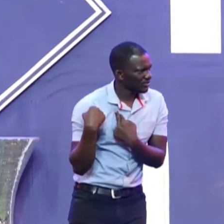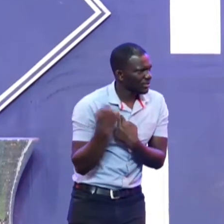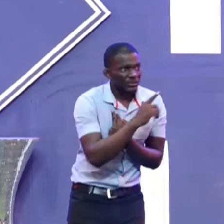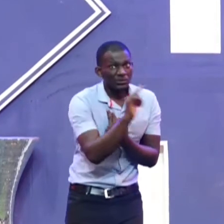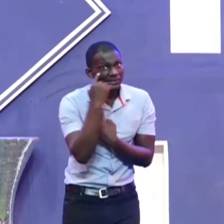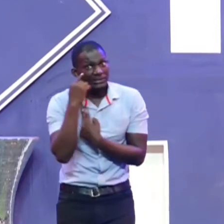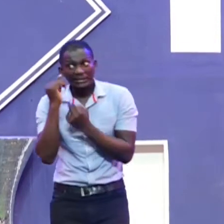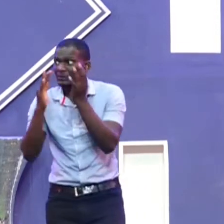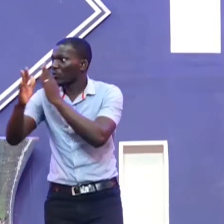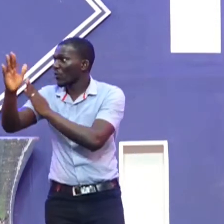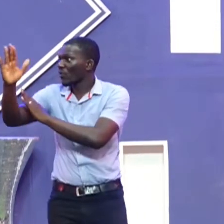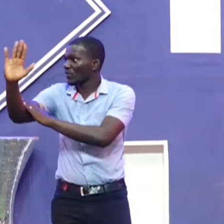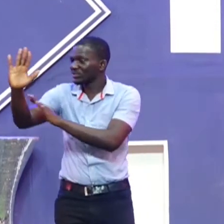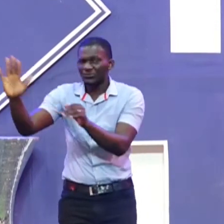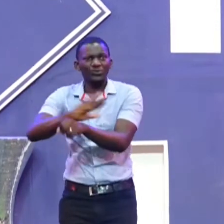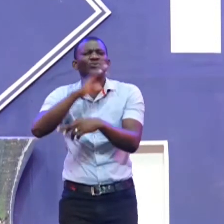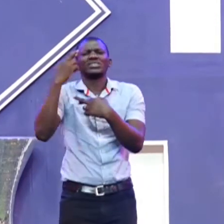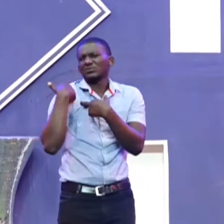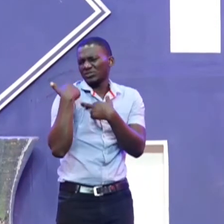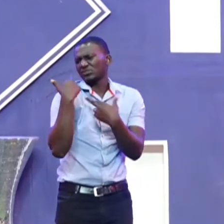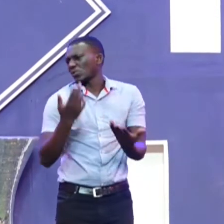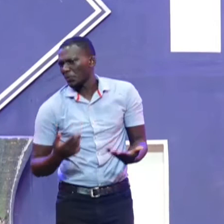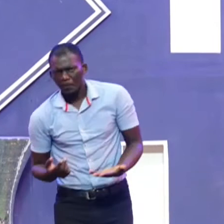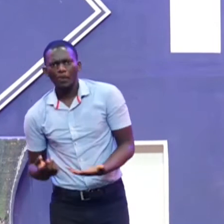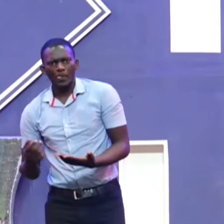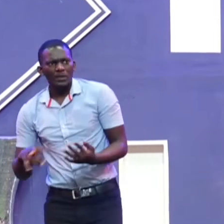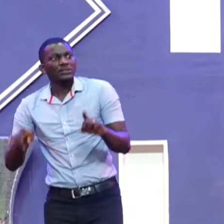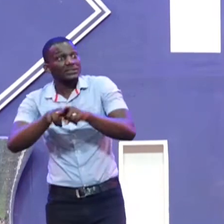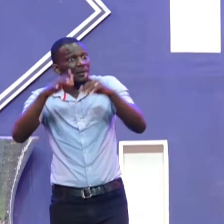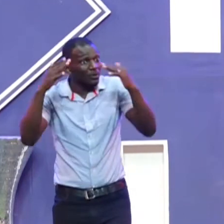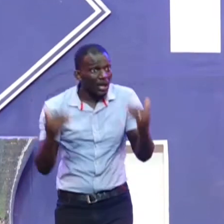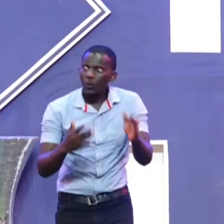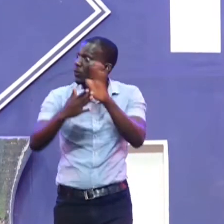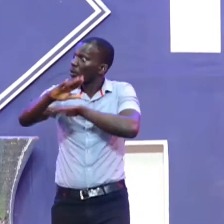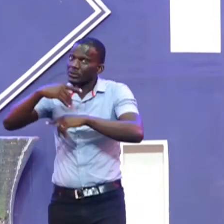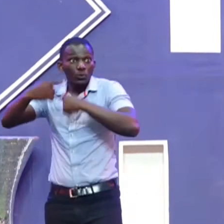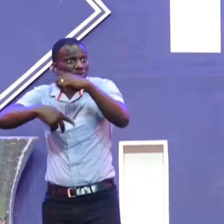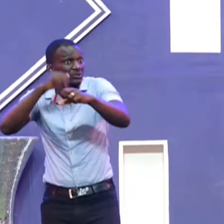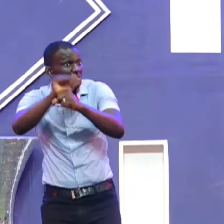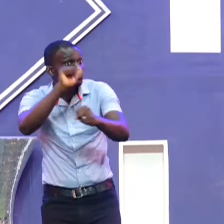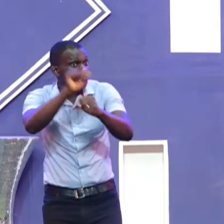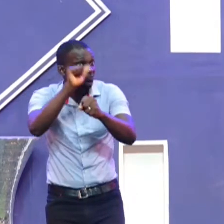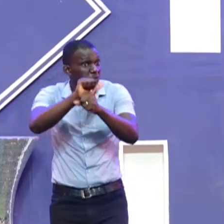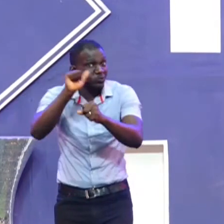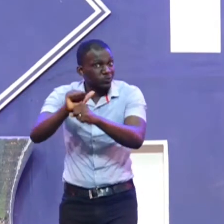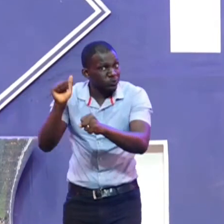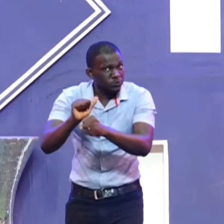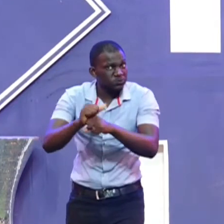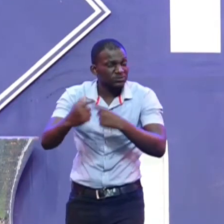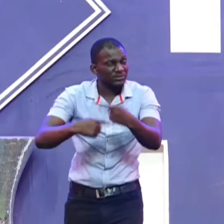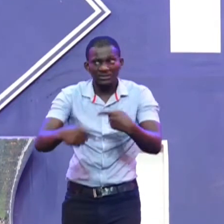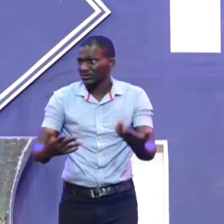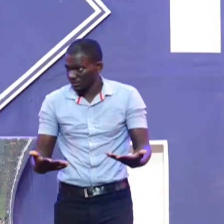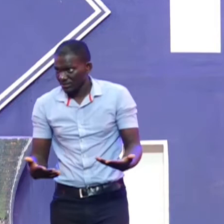responsibility. You will find that the Lord is so much responsible. Even at this time he's still